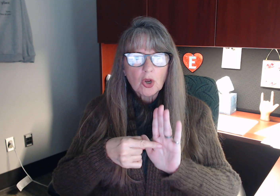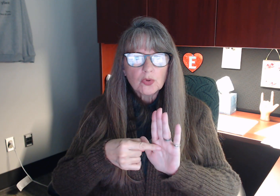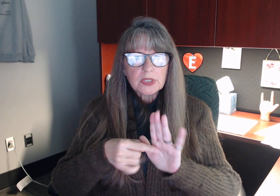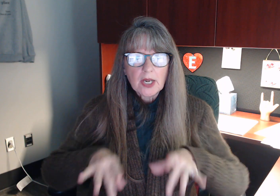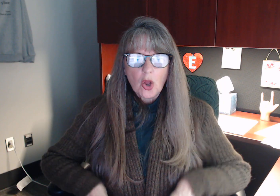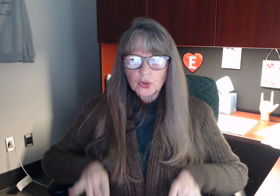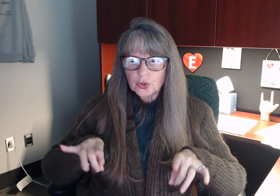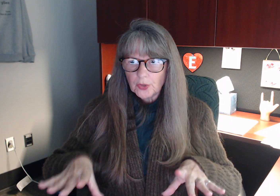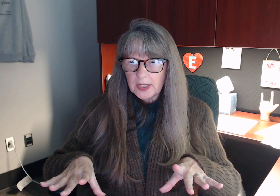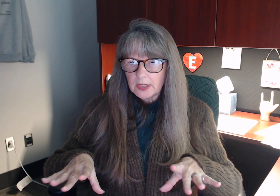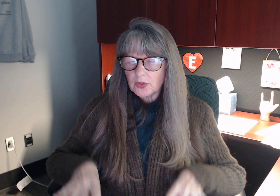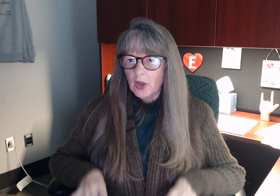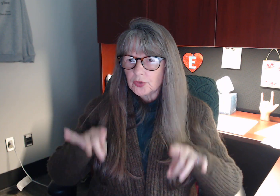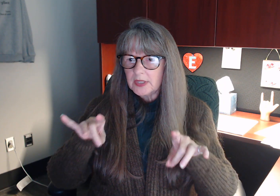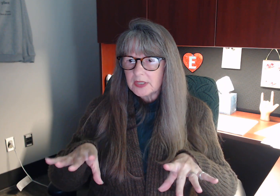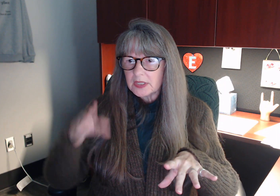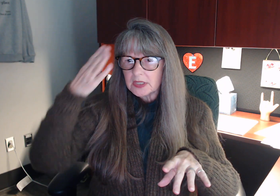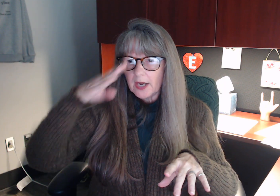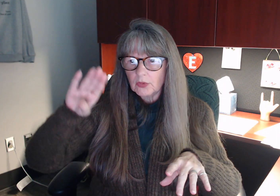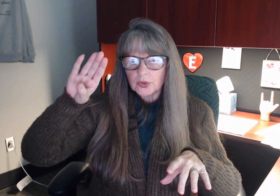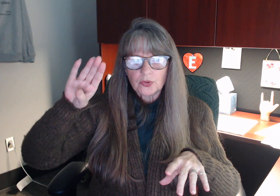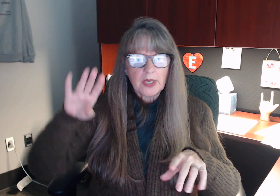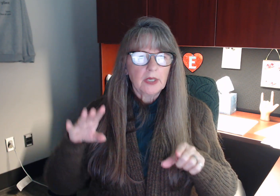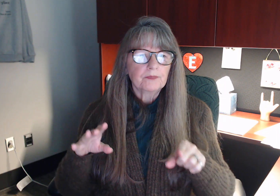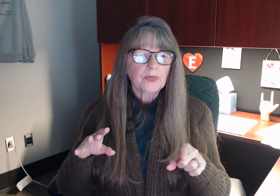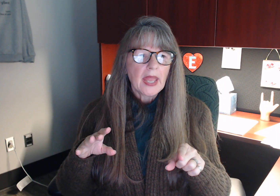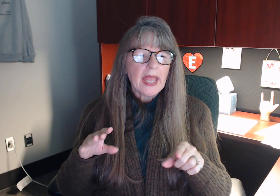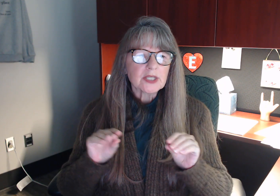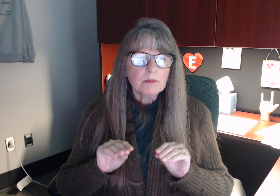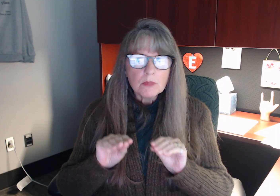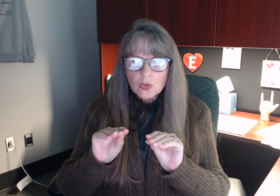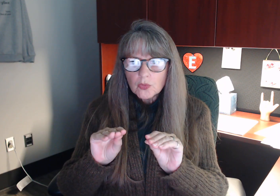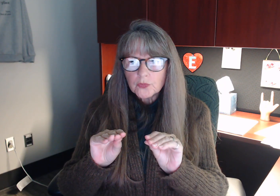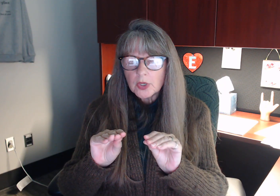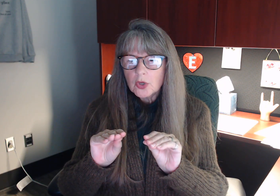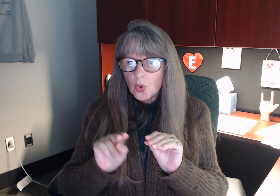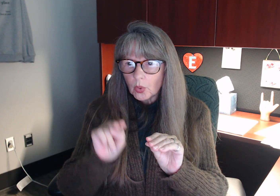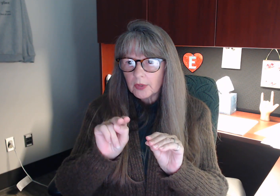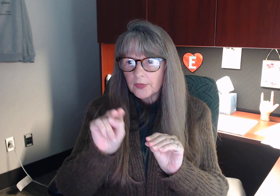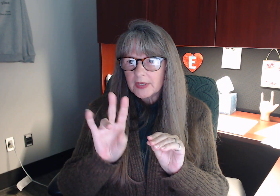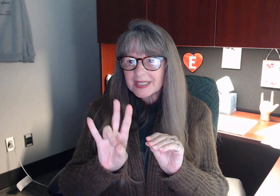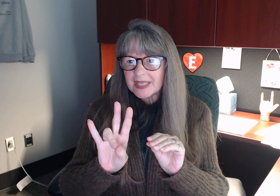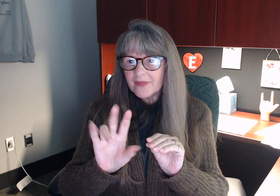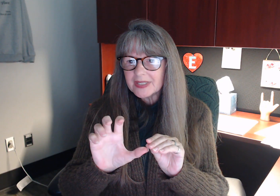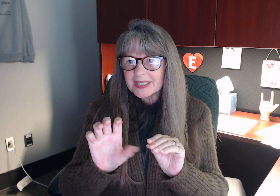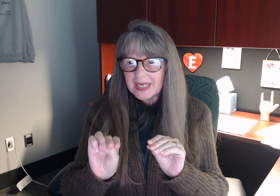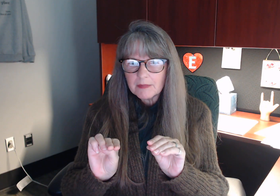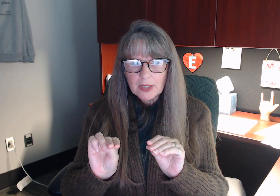shows that Australia, so Australia, this is the sign, or Australia, it's moved north